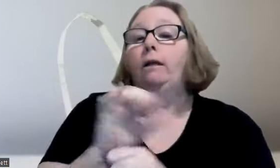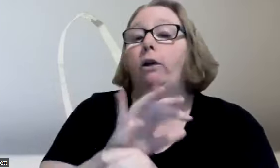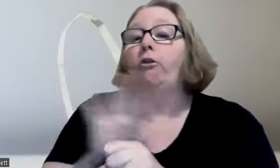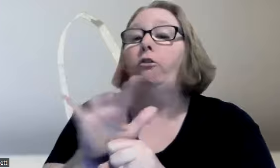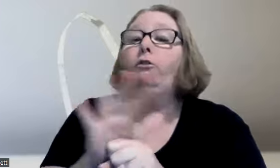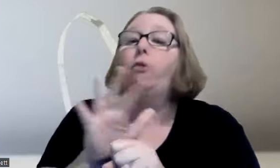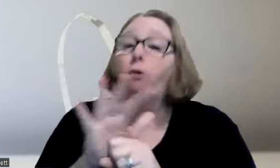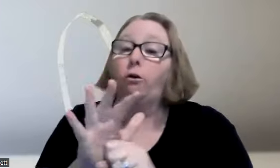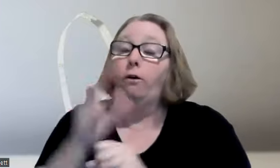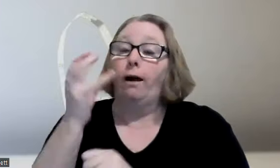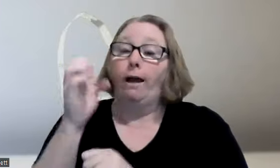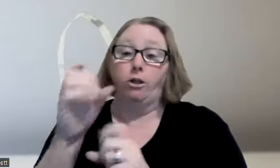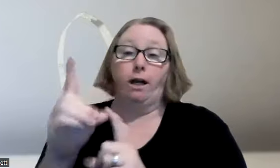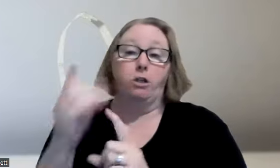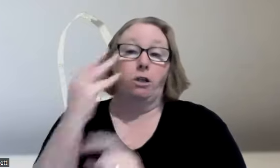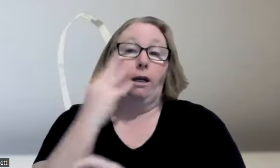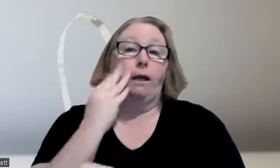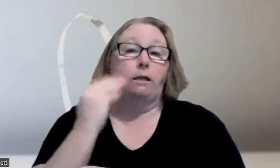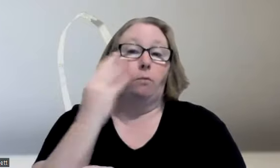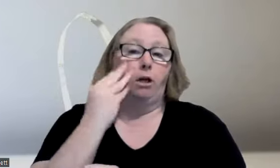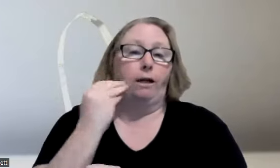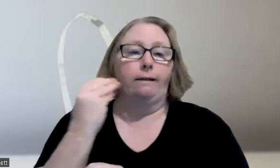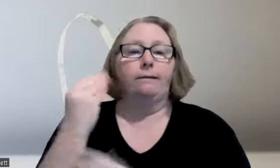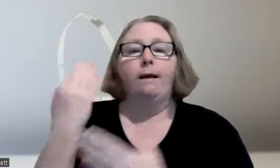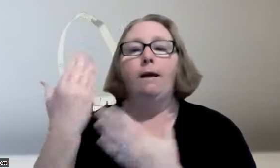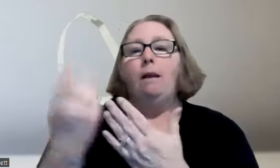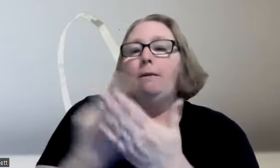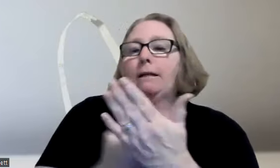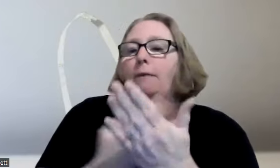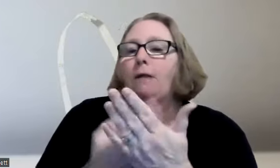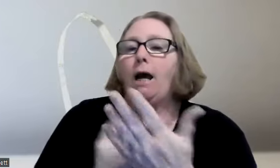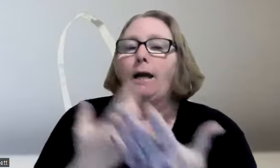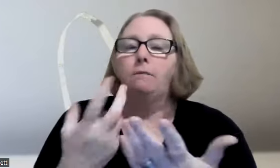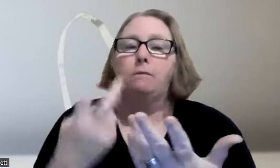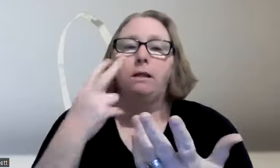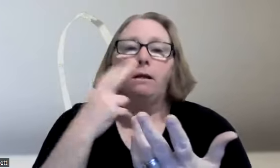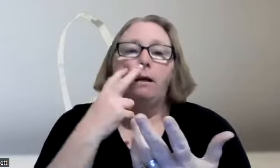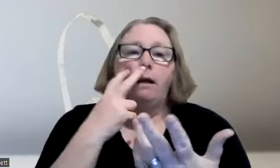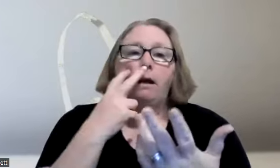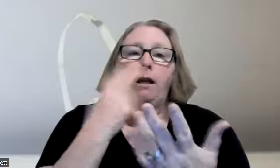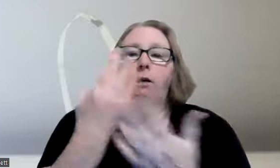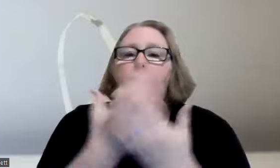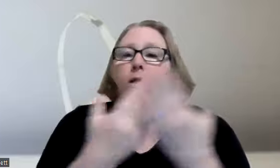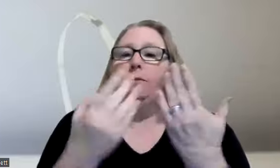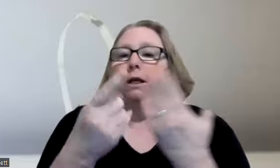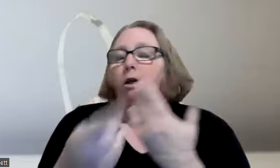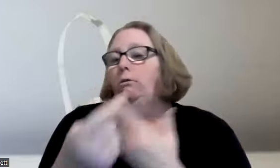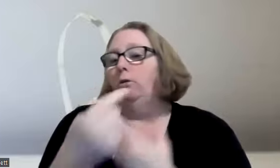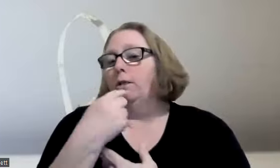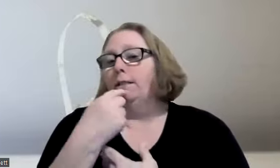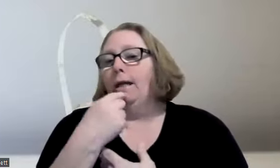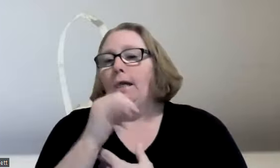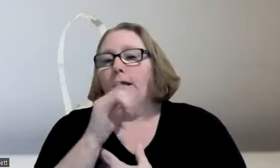their full education experience. Maybe sometimes, something you're saying they